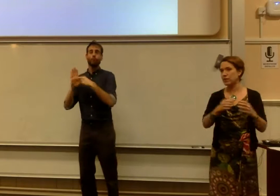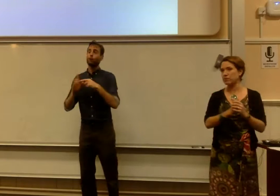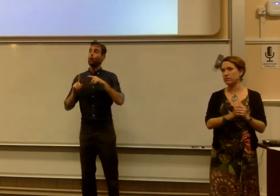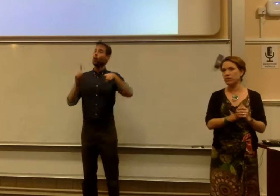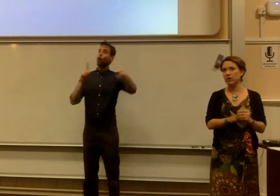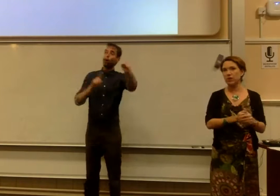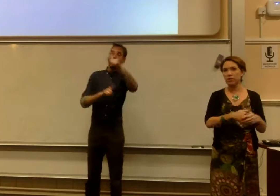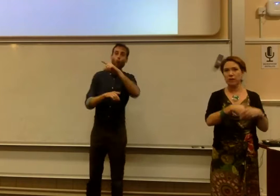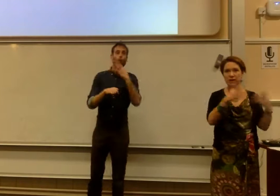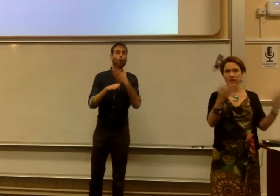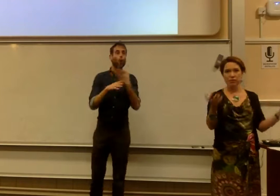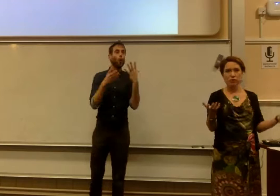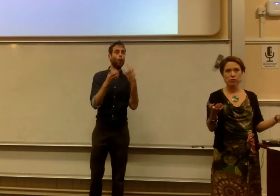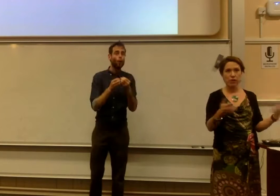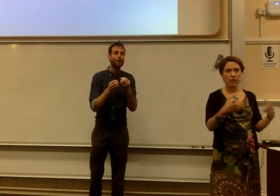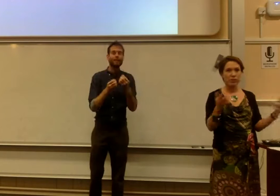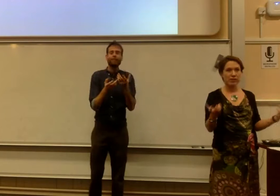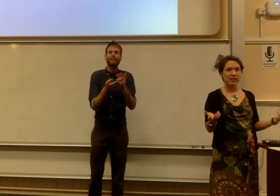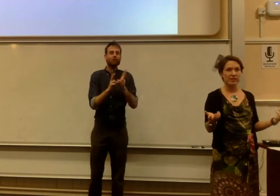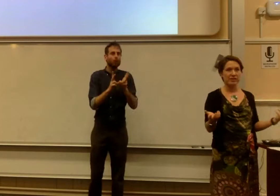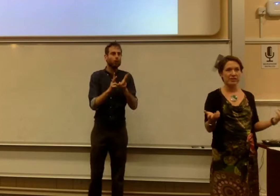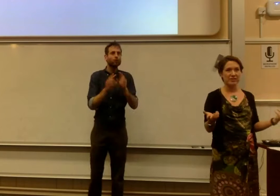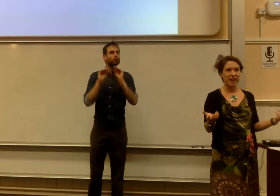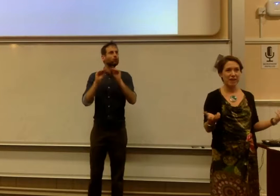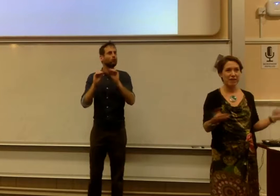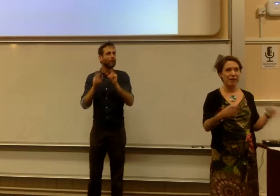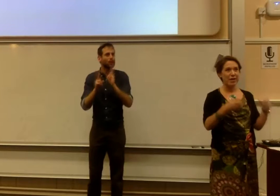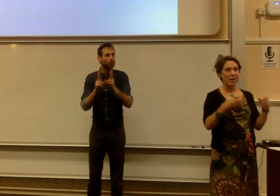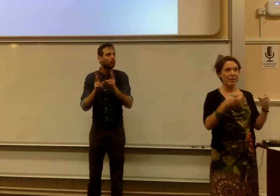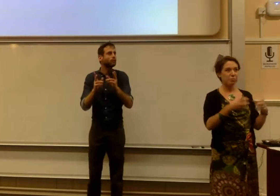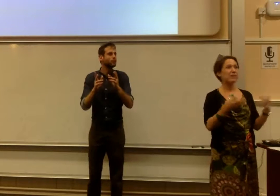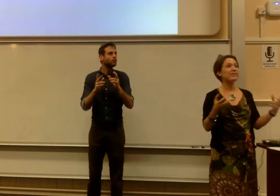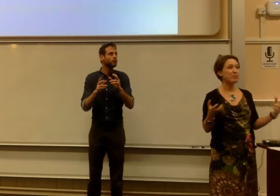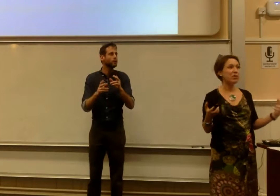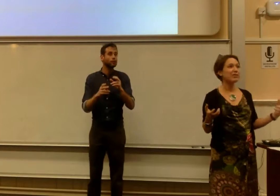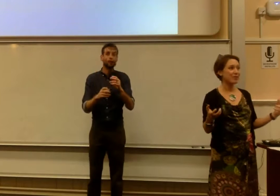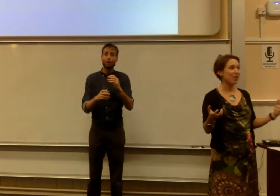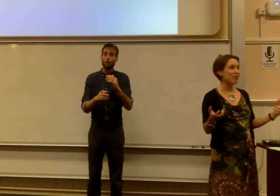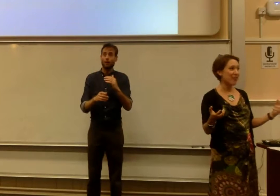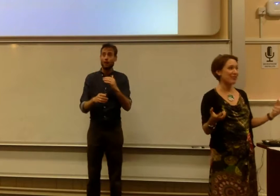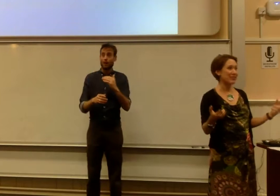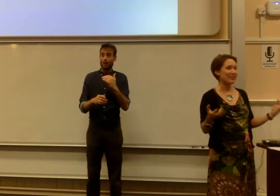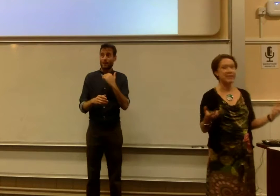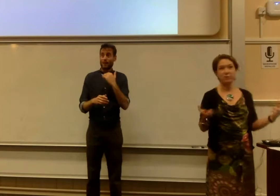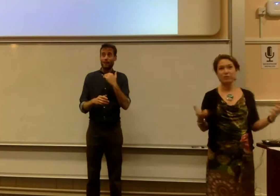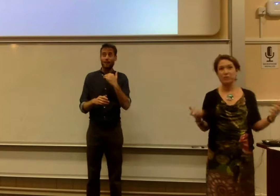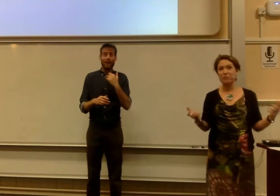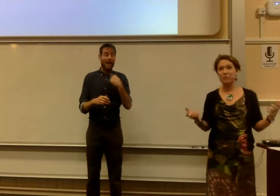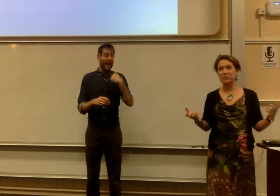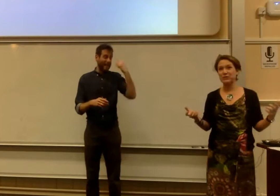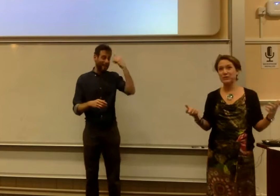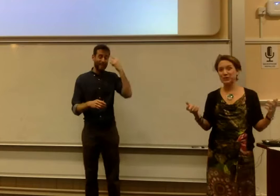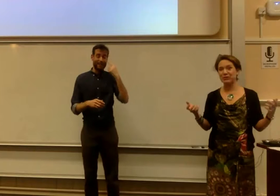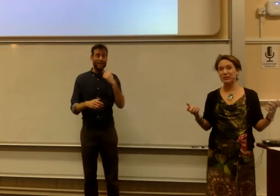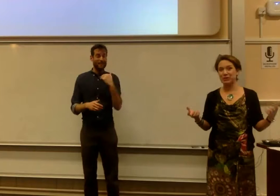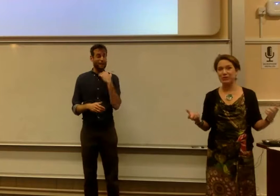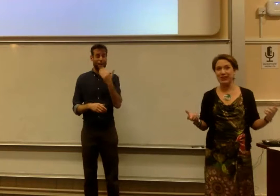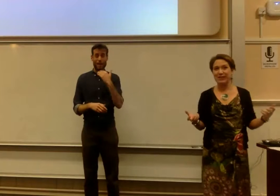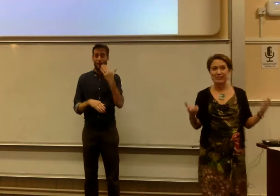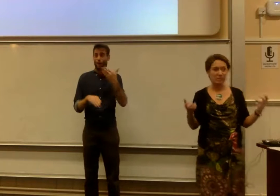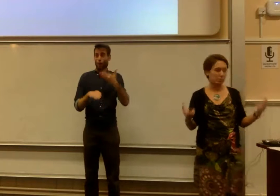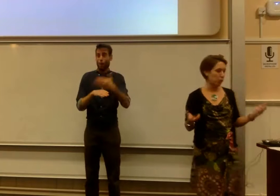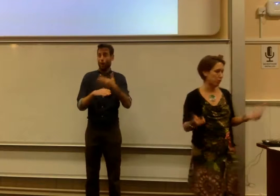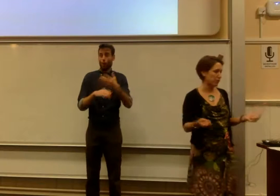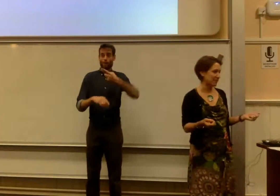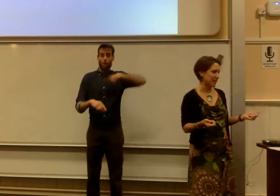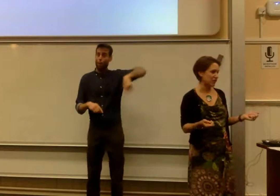training interpreters, or many other roles that other organisations have. There's plenty of work to go around, and there's something for everyone to do here